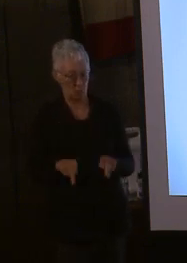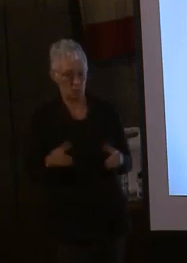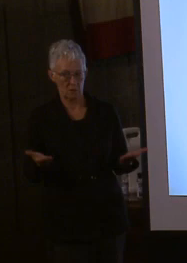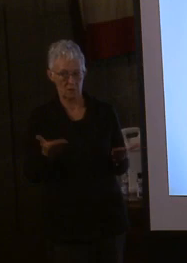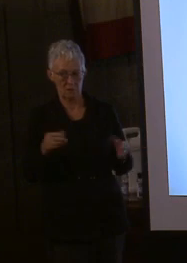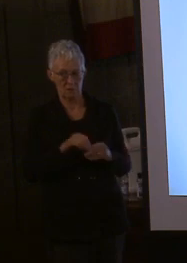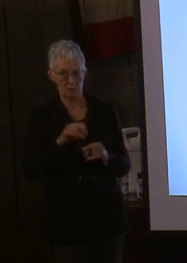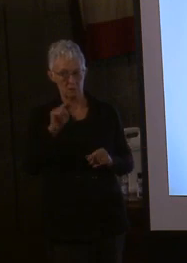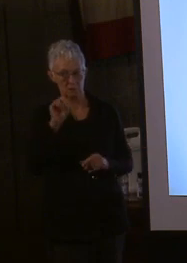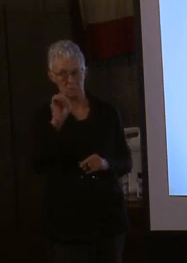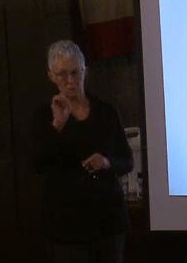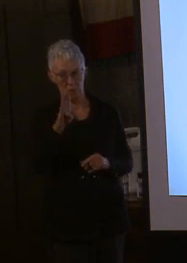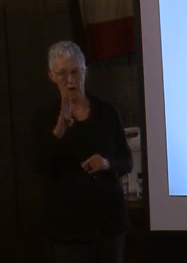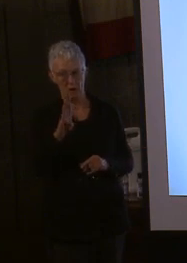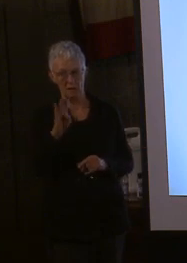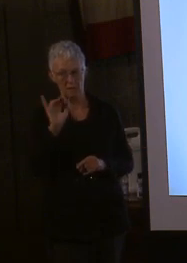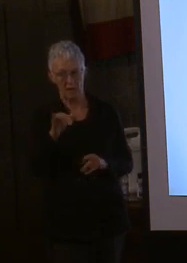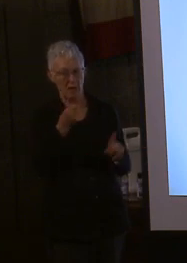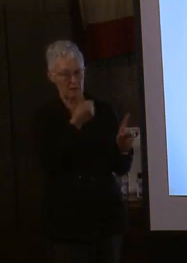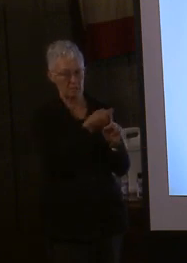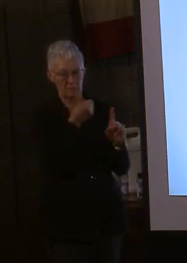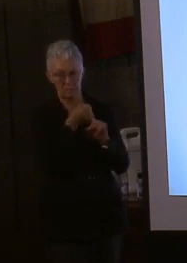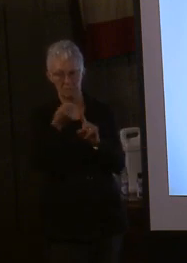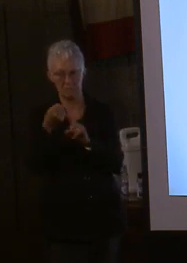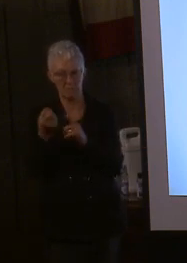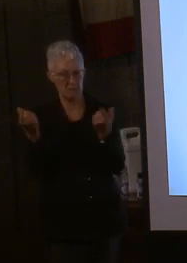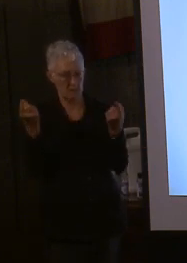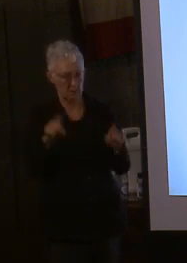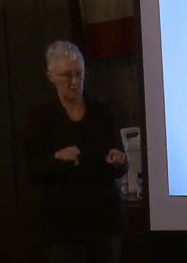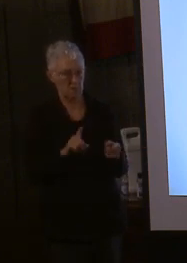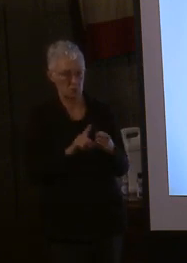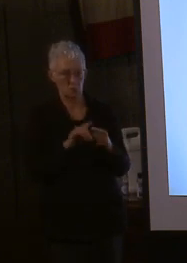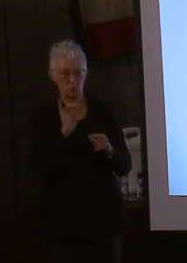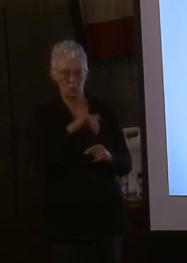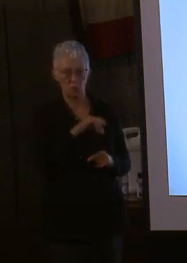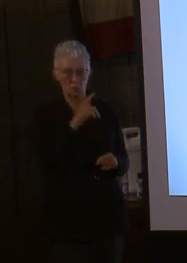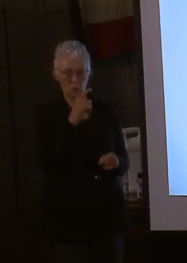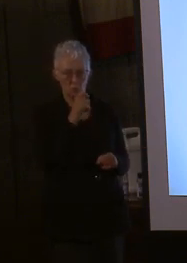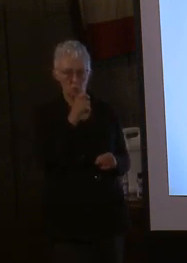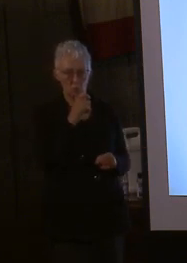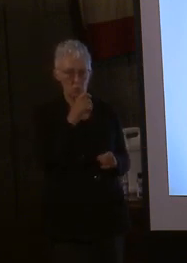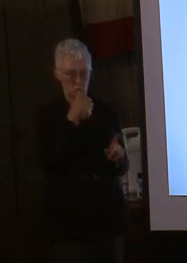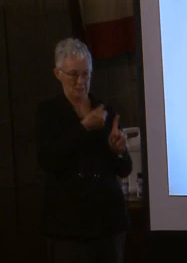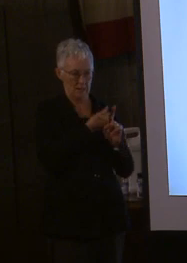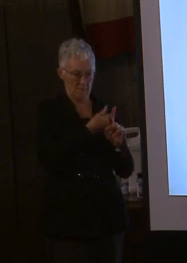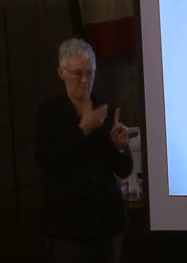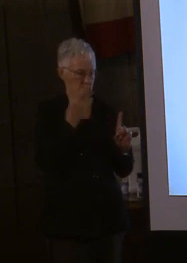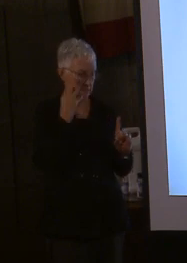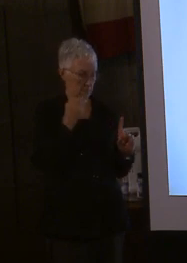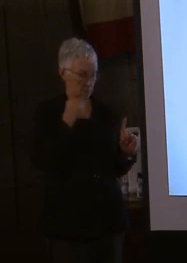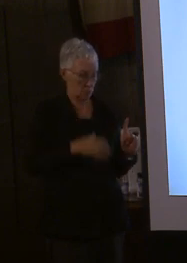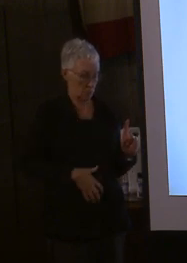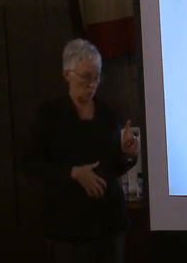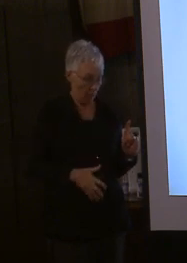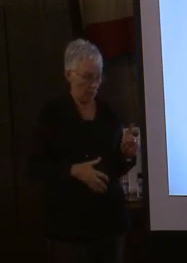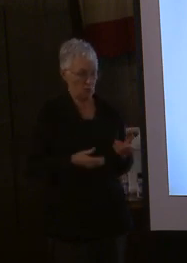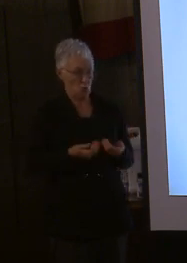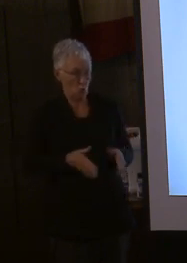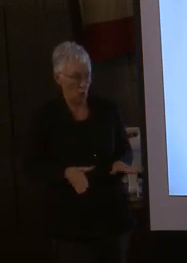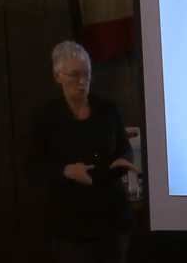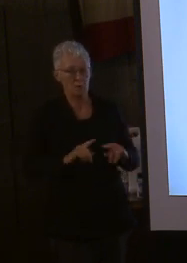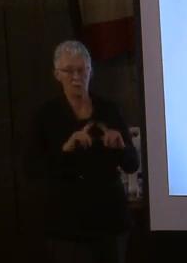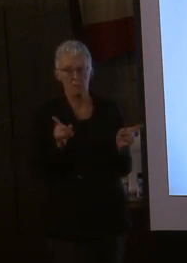in our state, the impact is not only confined to those directly affected, but that a profound